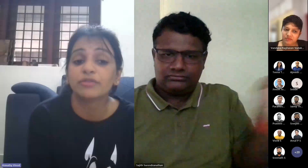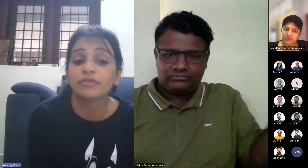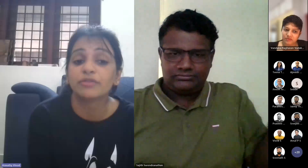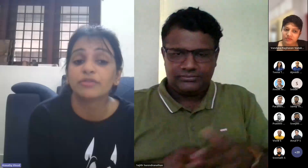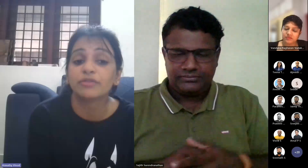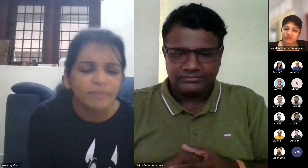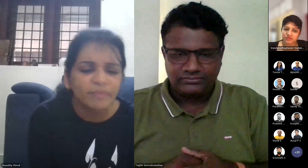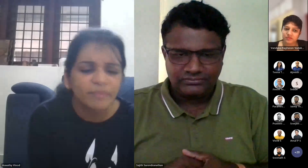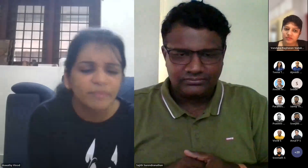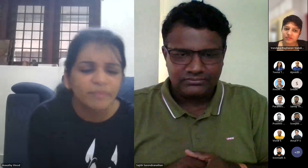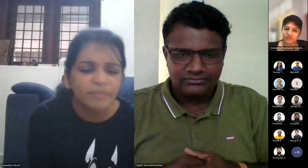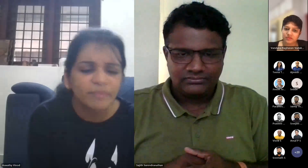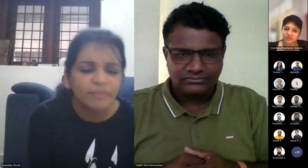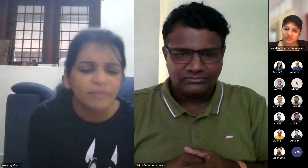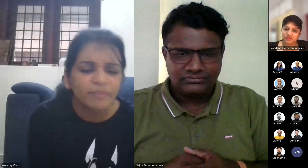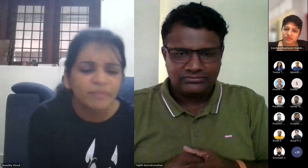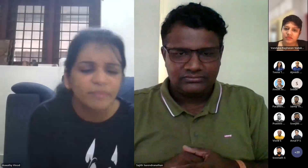In Kollam,